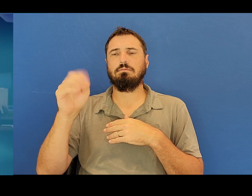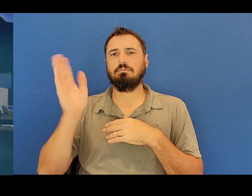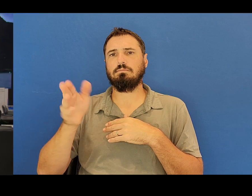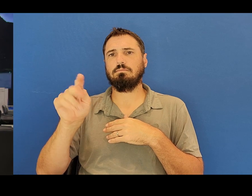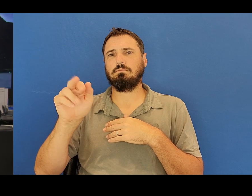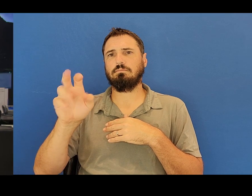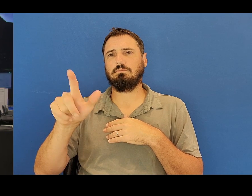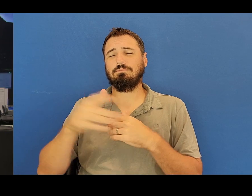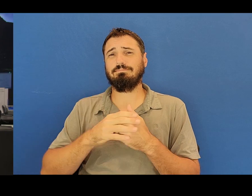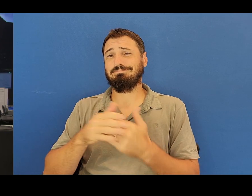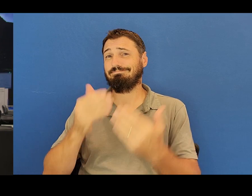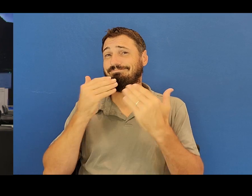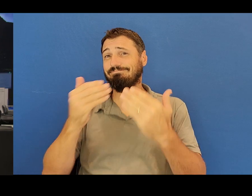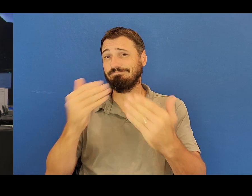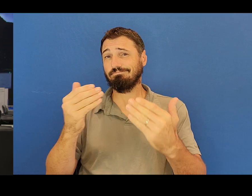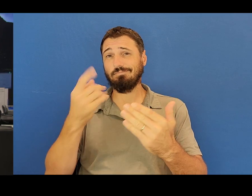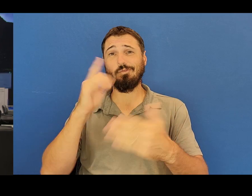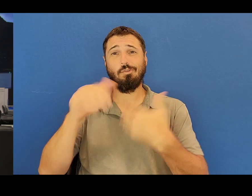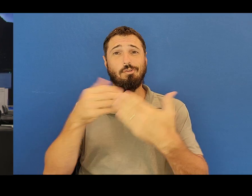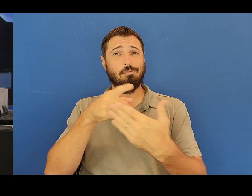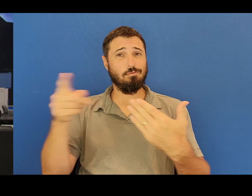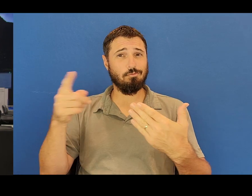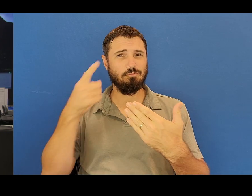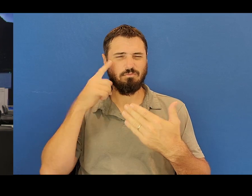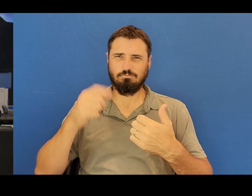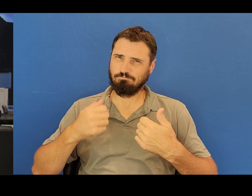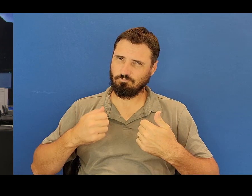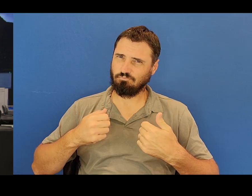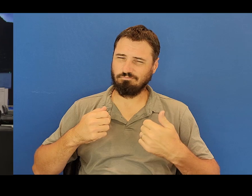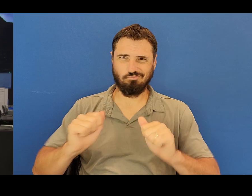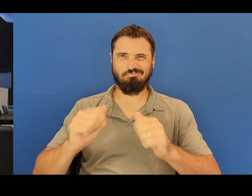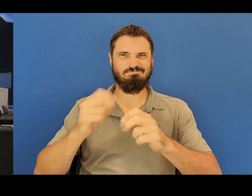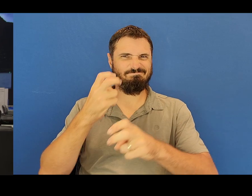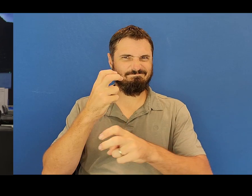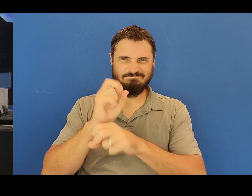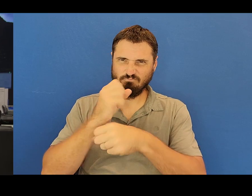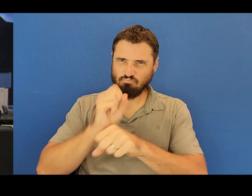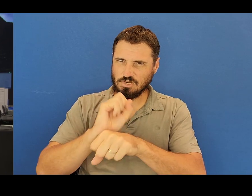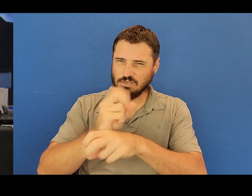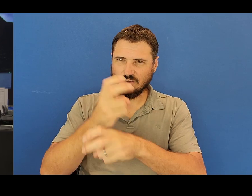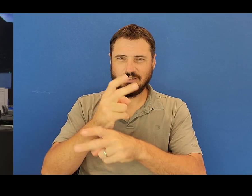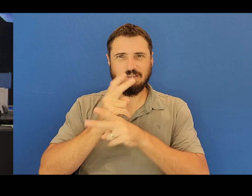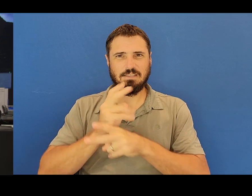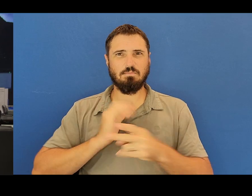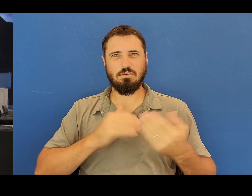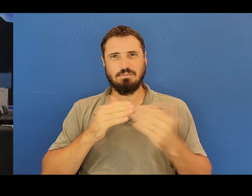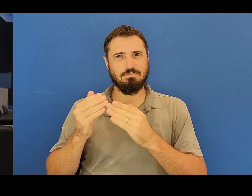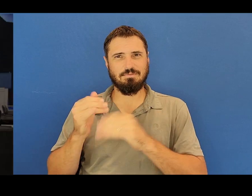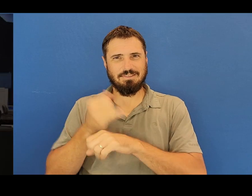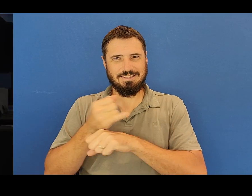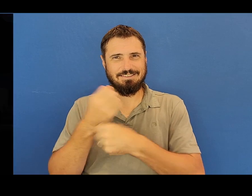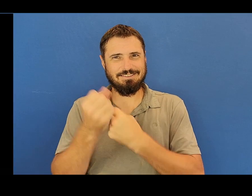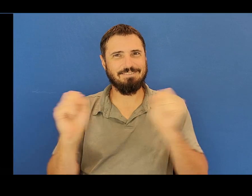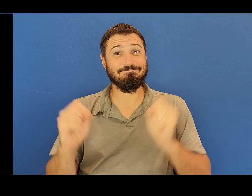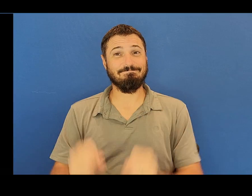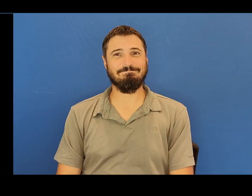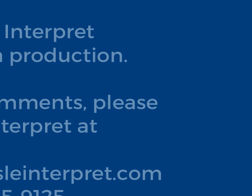hawaiicovid19.com/travel. Mahalo to all of you for your efforts to keep our community safe over the past 2 years.